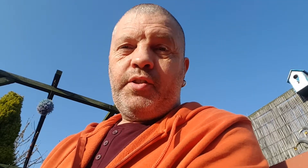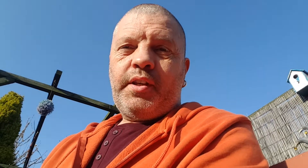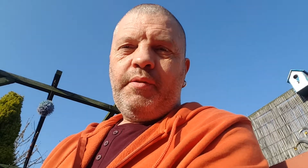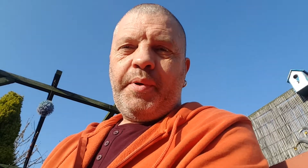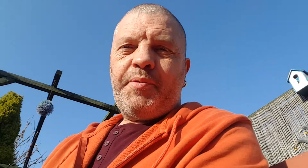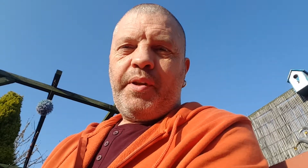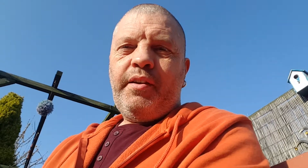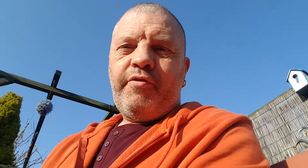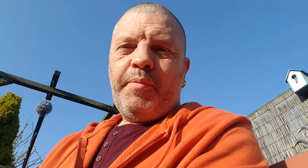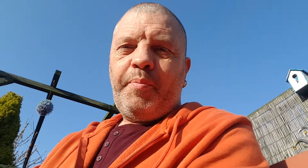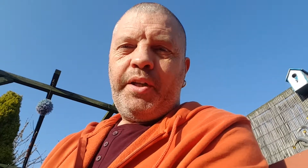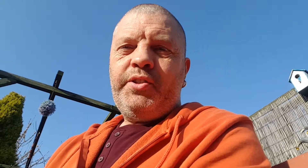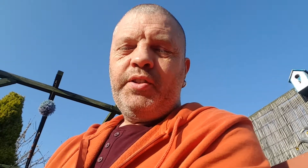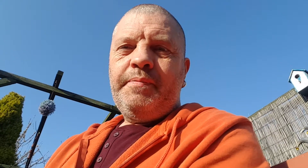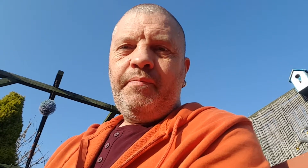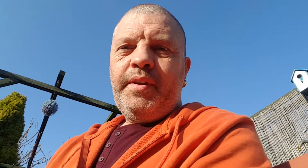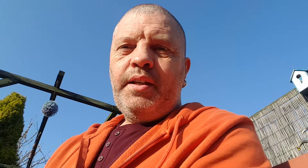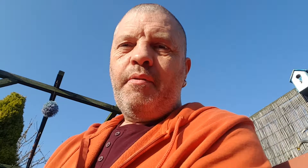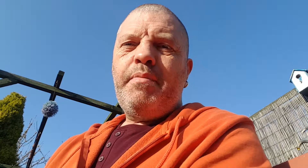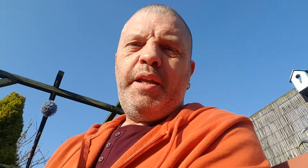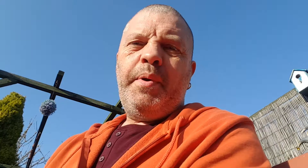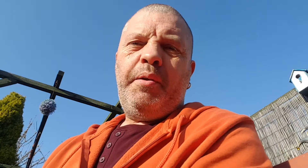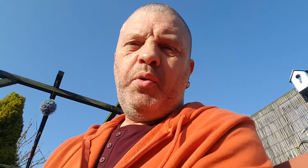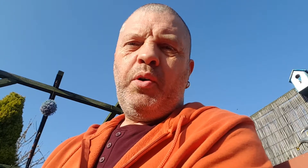singer, bass player from The Police, and many more